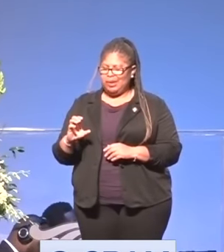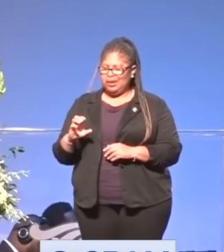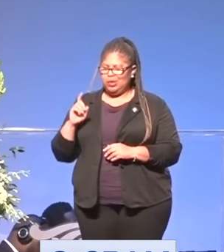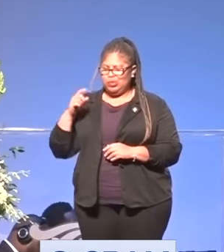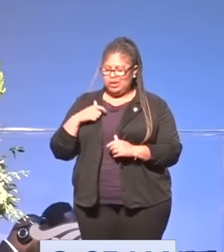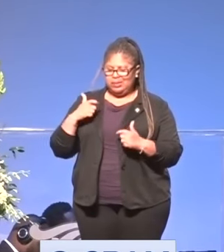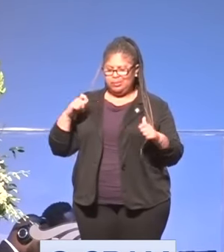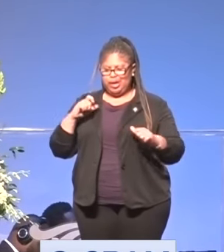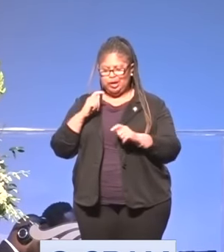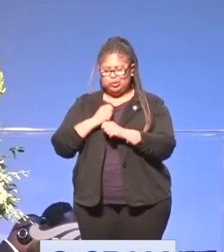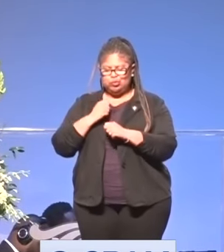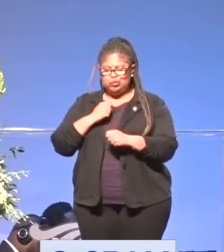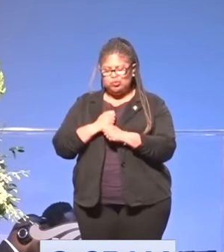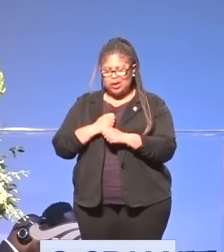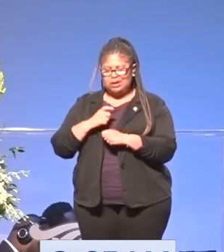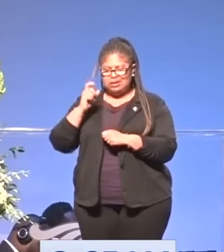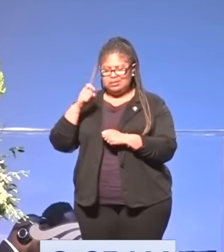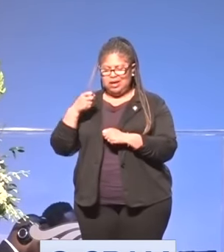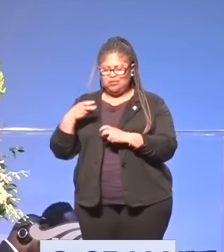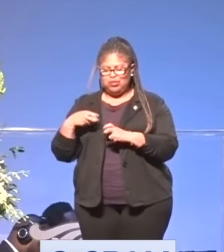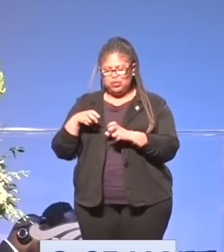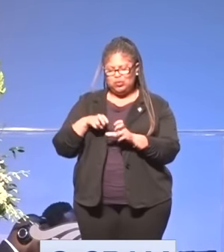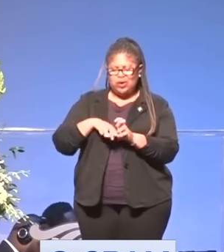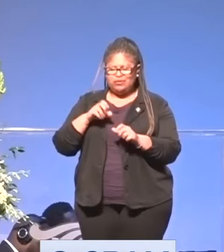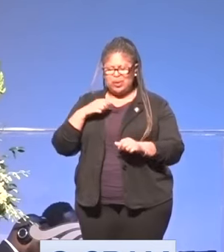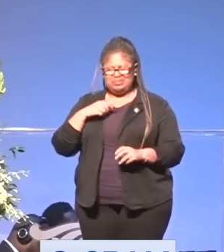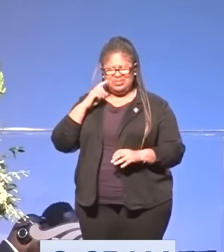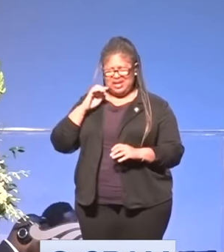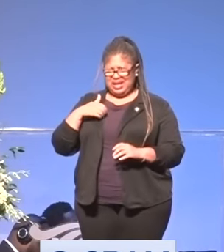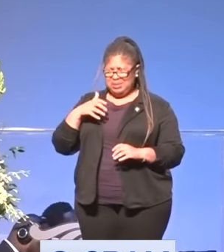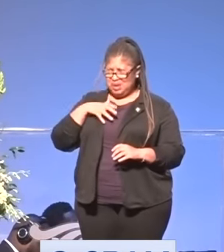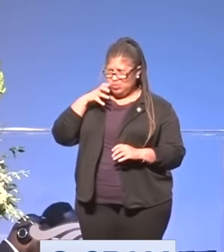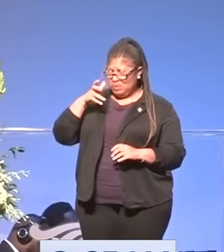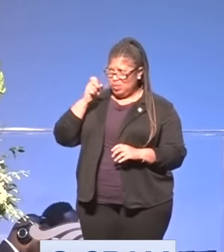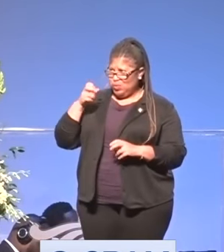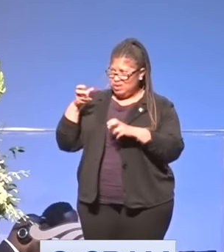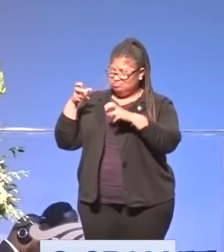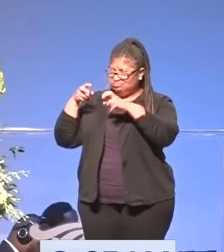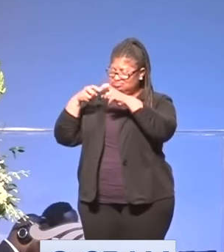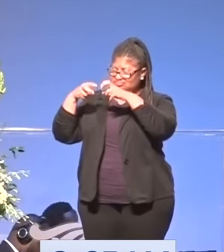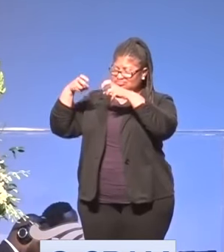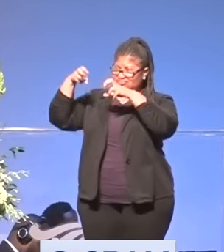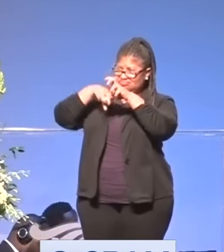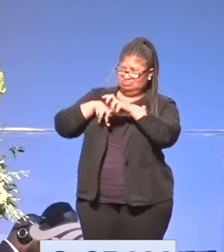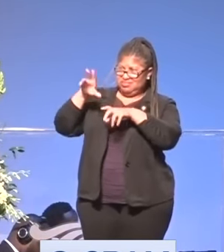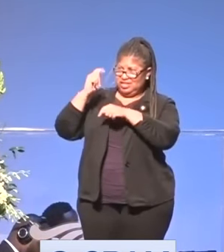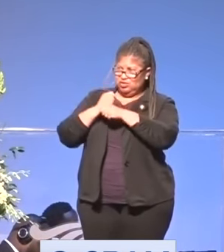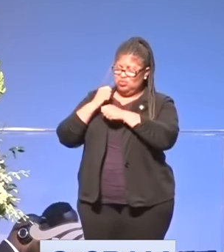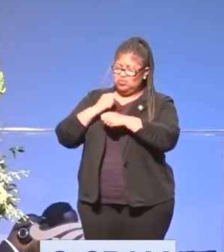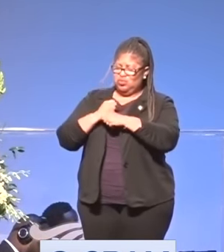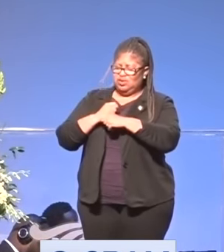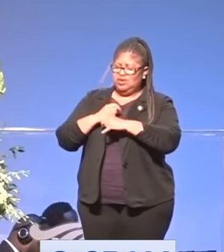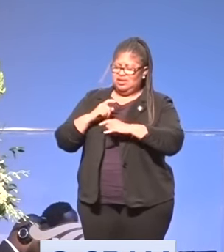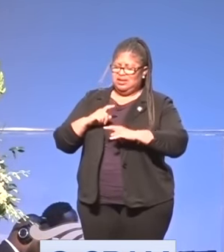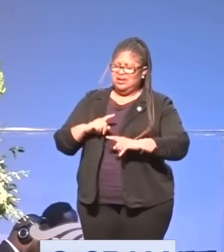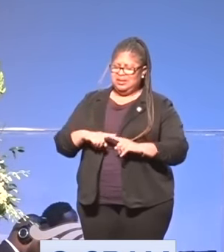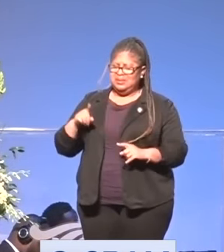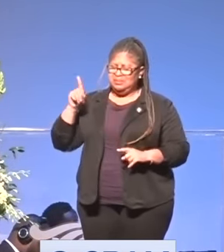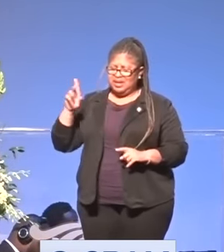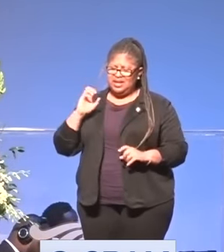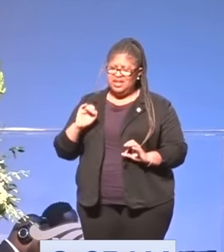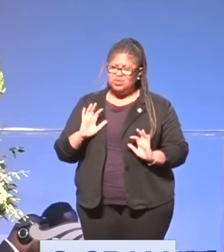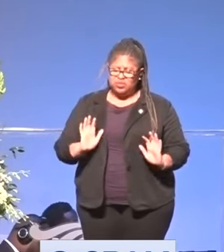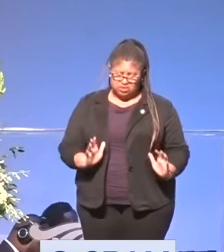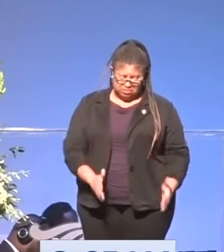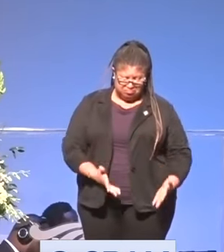in. I was wondering how was my grandmother going to get in that truck. But he just placed in a truck like it was light work.